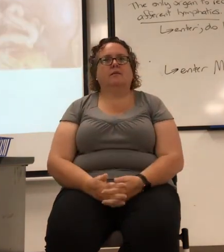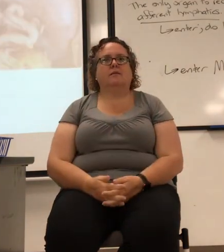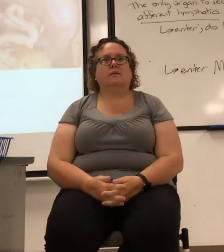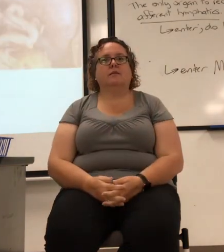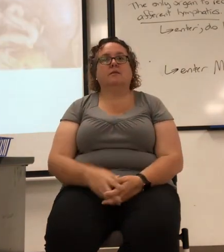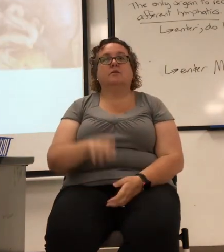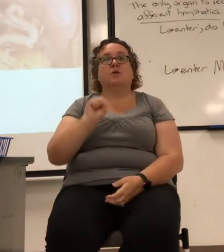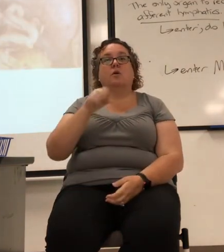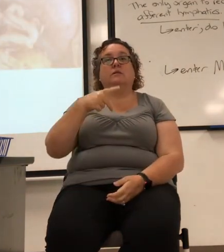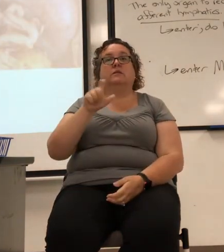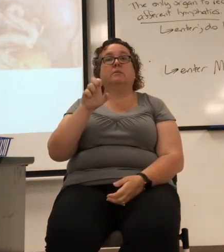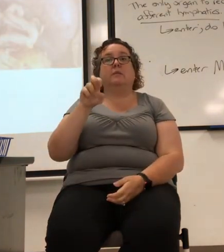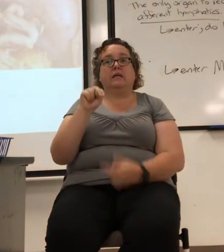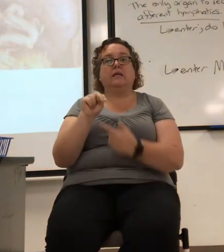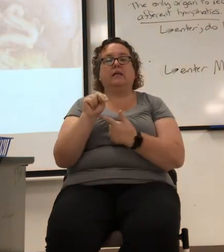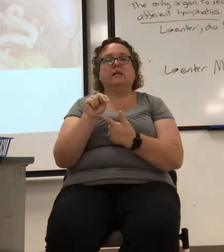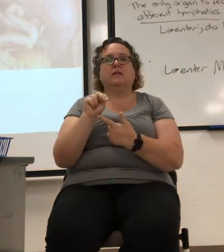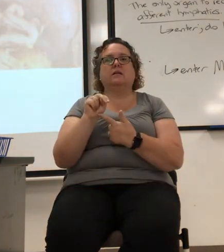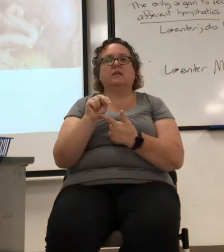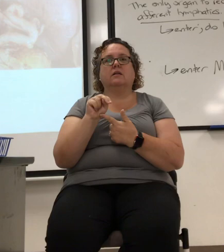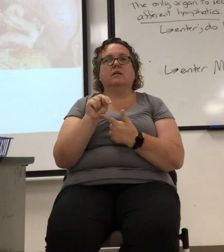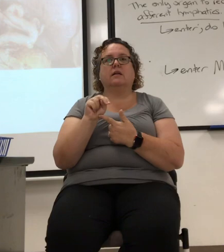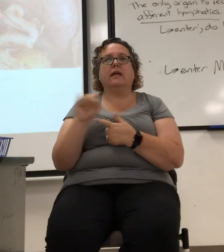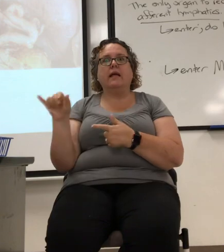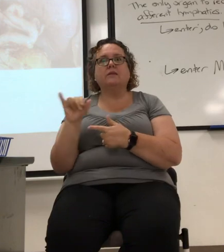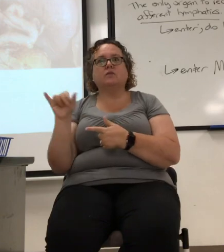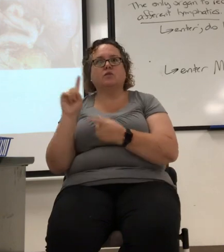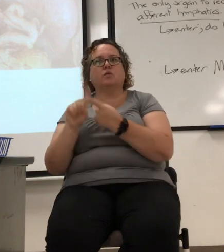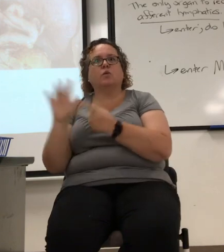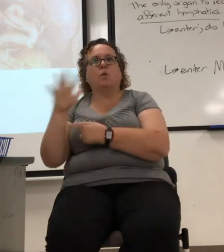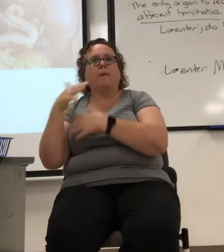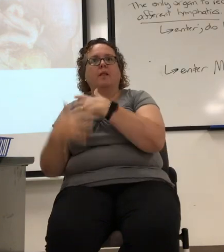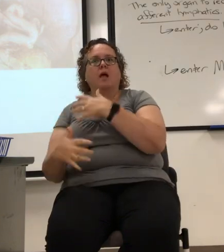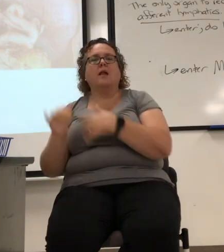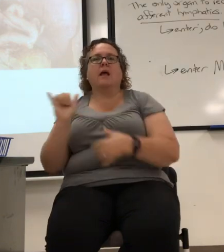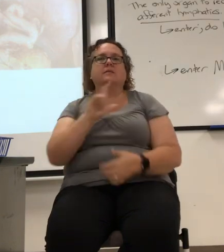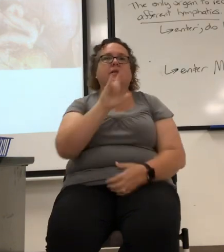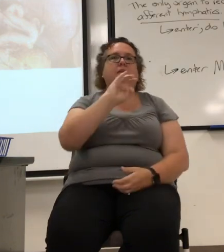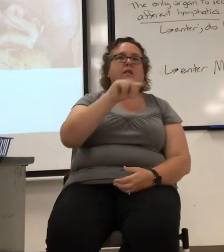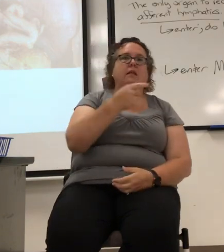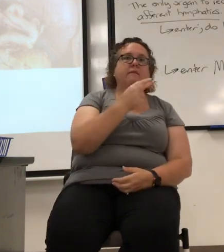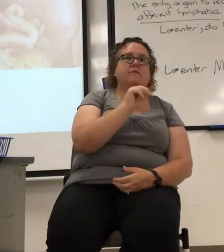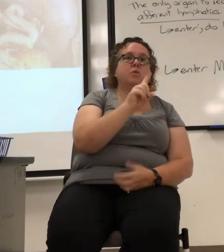So the spleen is to, you know, the blood as the lymph node is to the lymph.